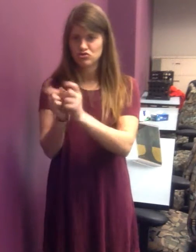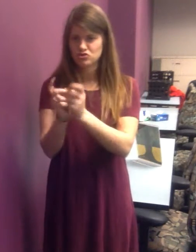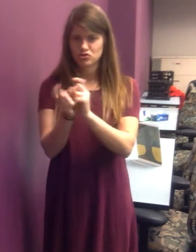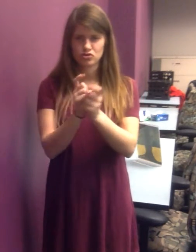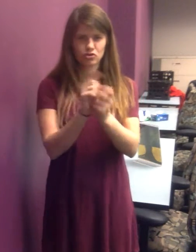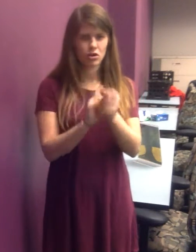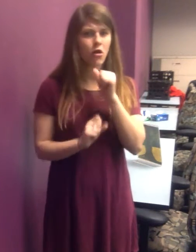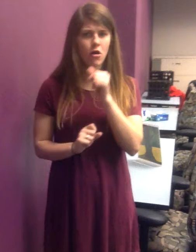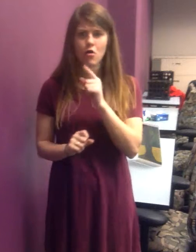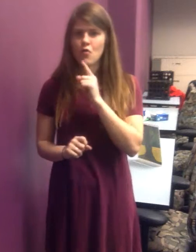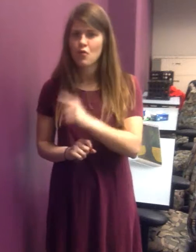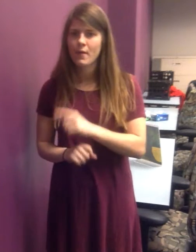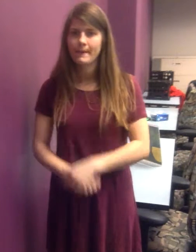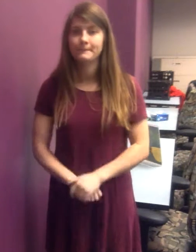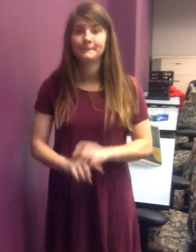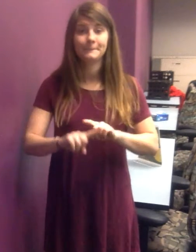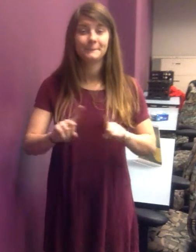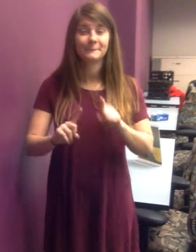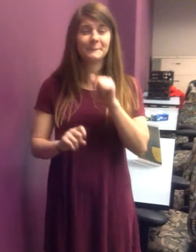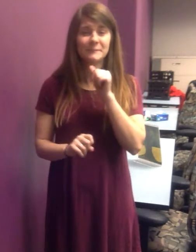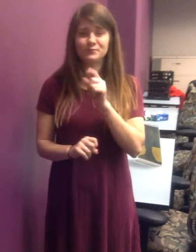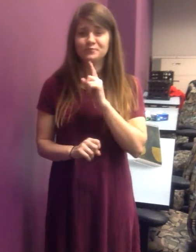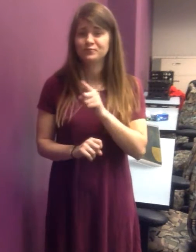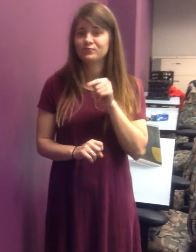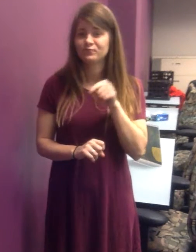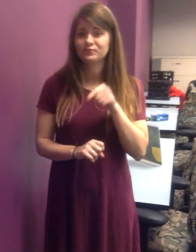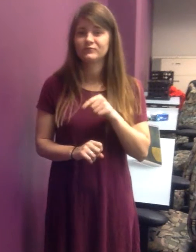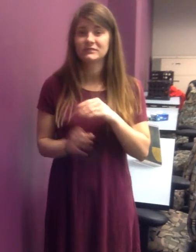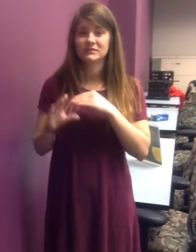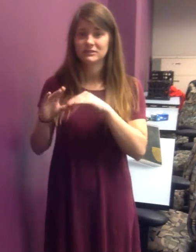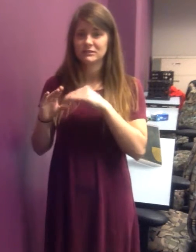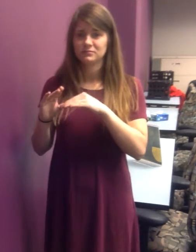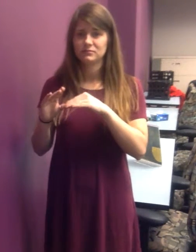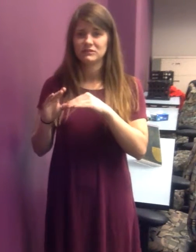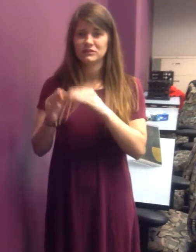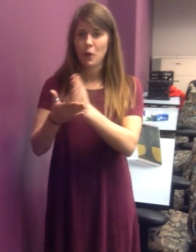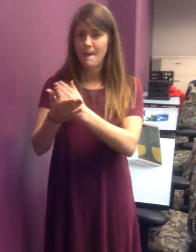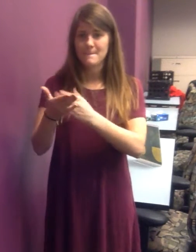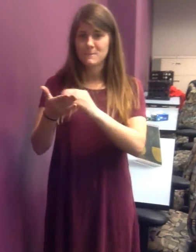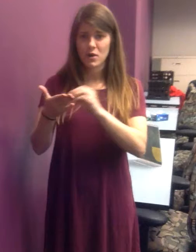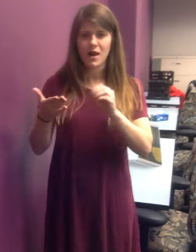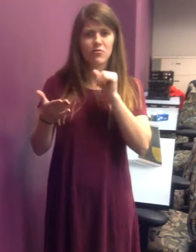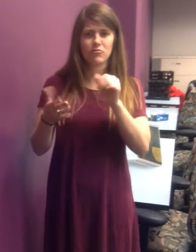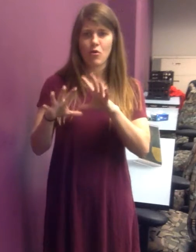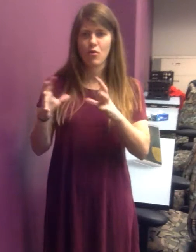data, and that the whole idea of global warming has been proven to be a hoax. That is completely ridiculous. Continuing to use